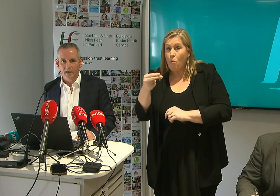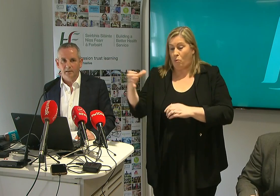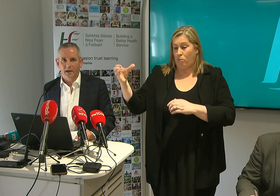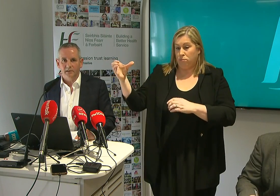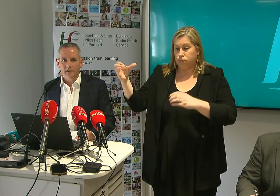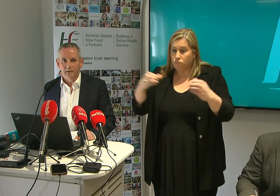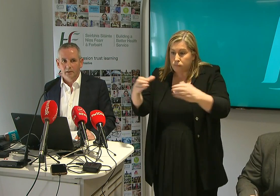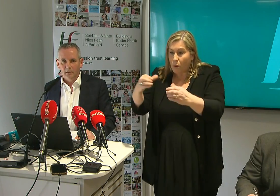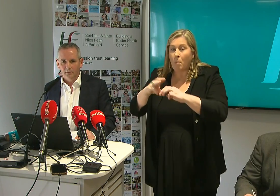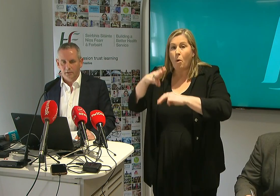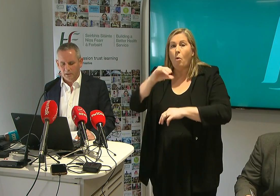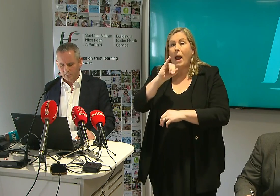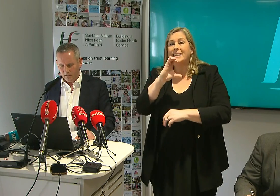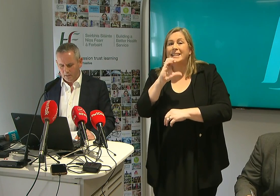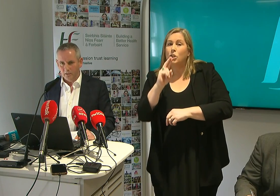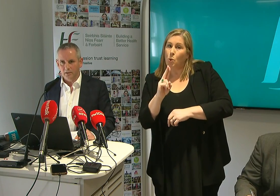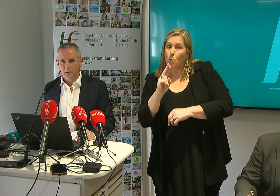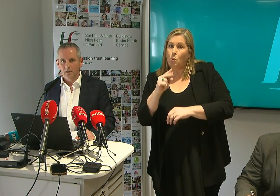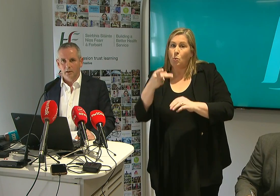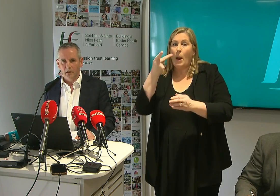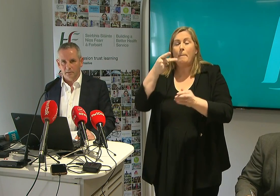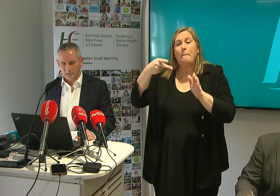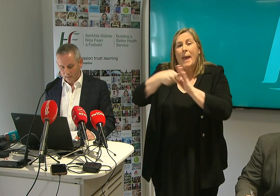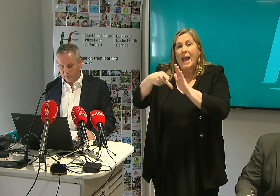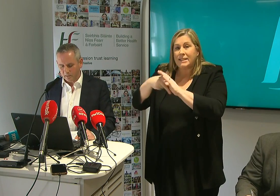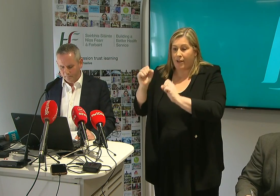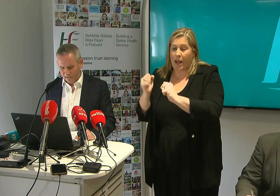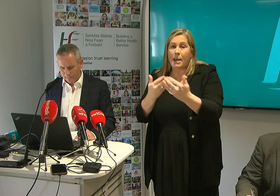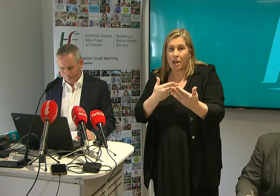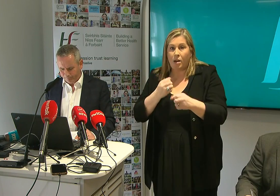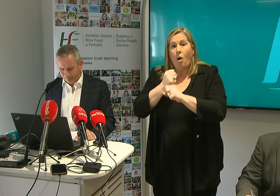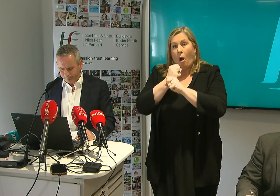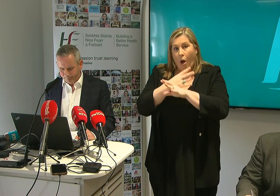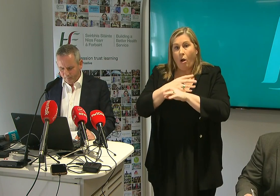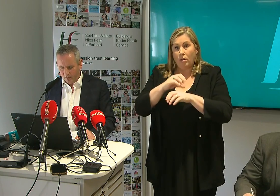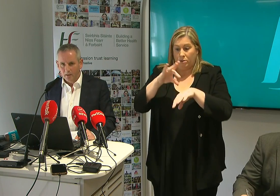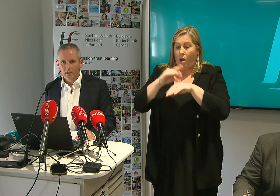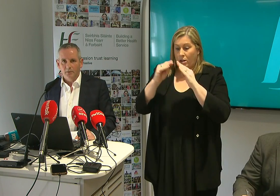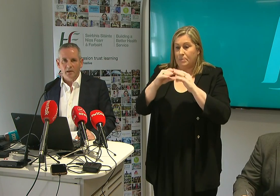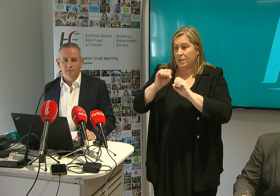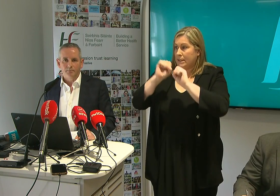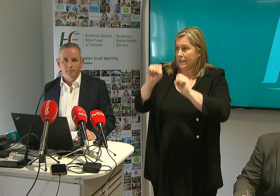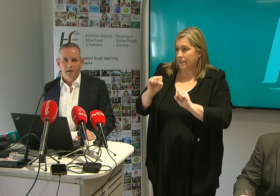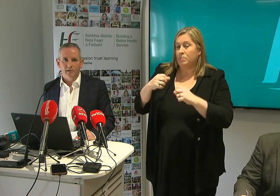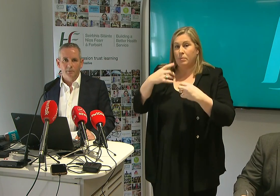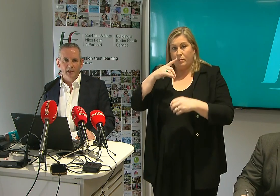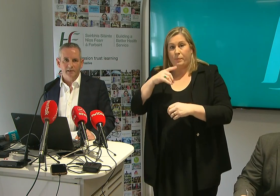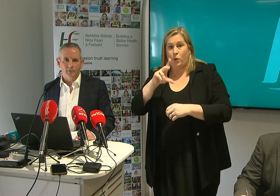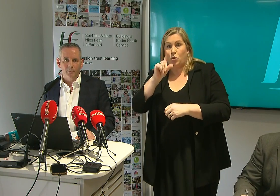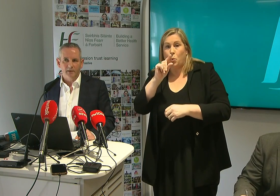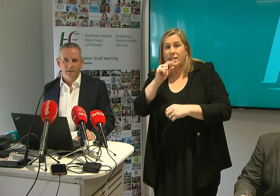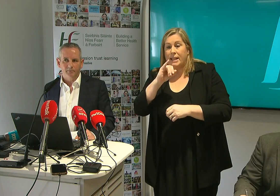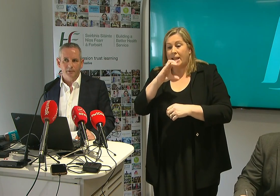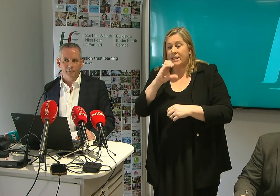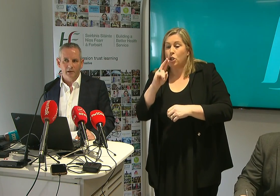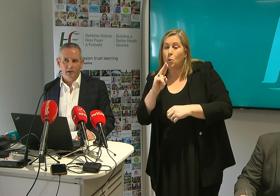ICU bed capacity all across our acute hospital system. 20 ICU beds that